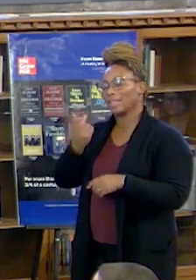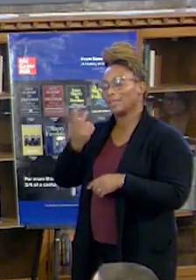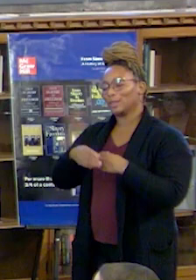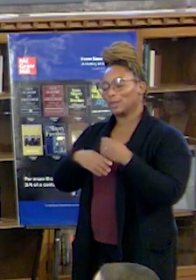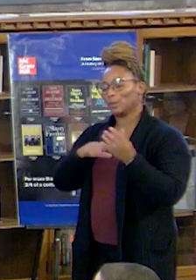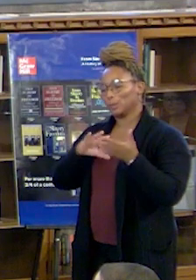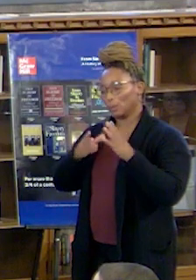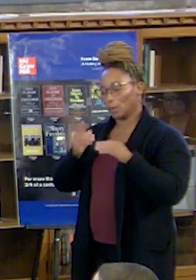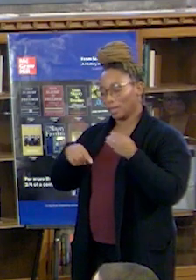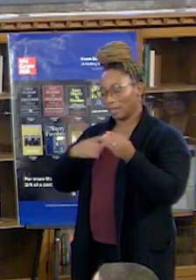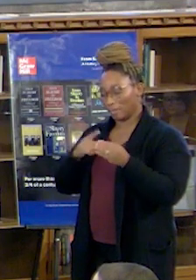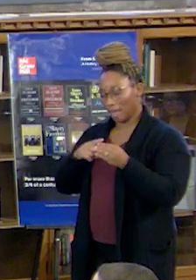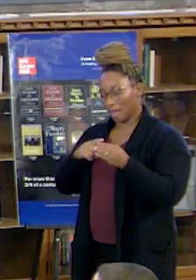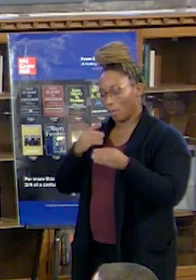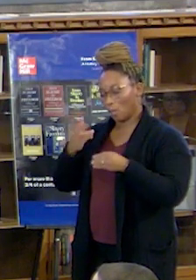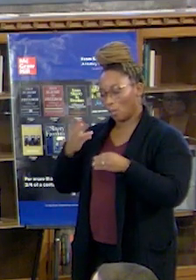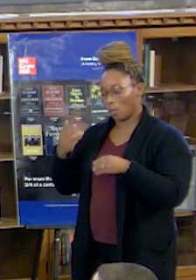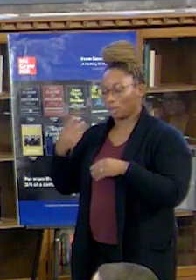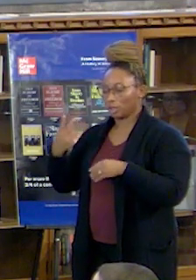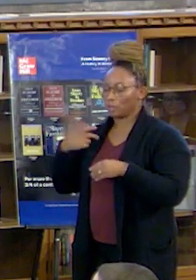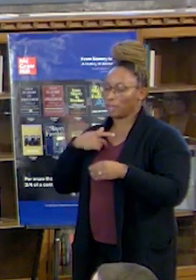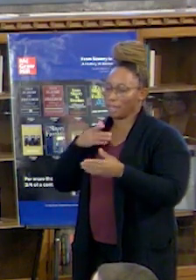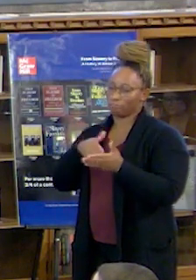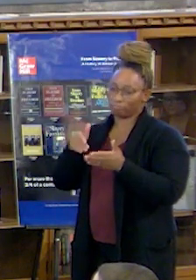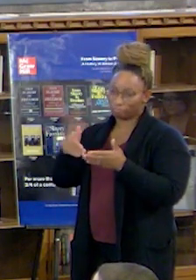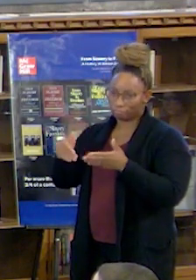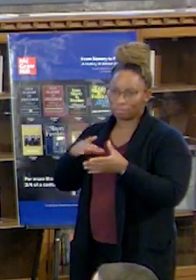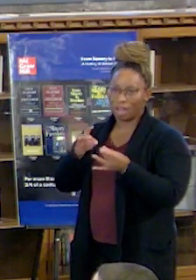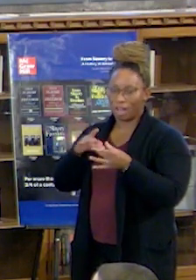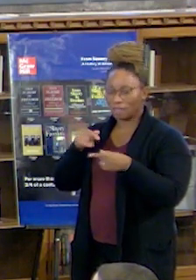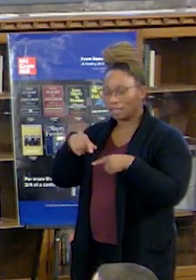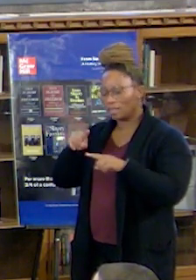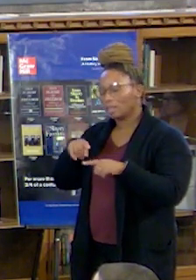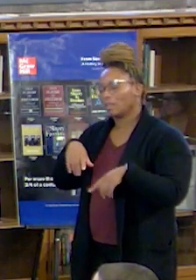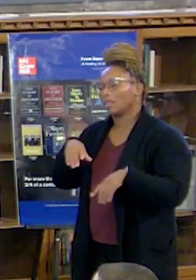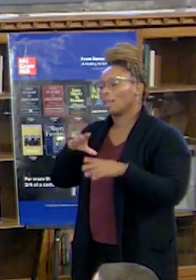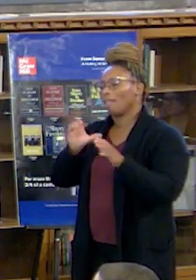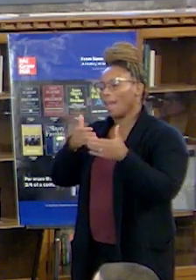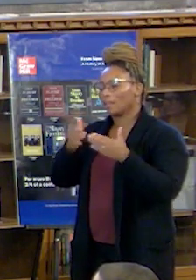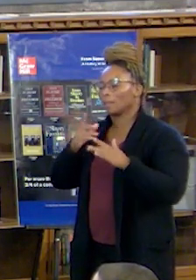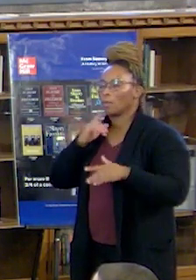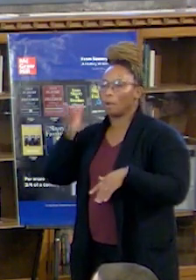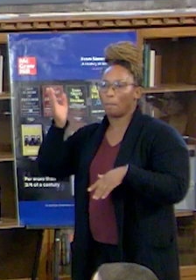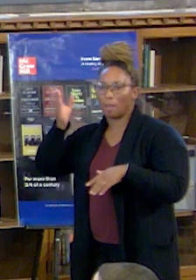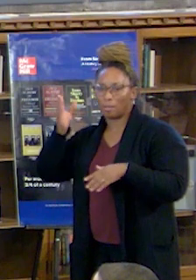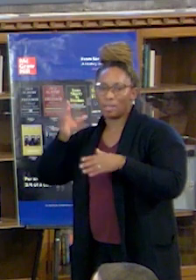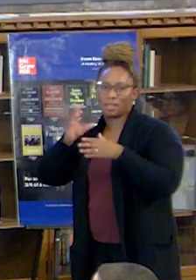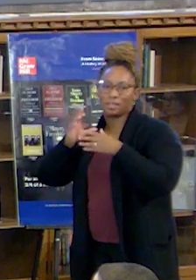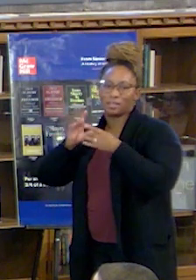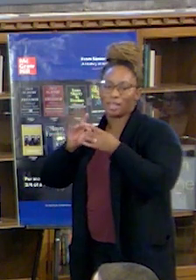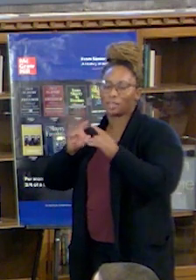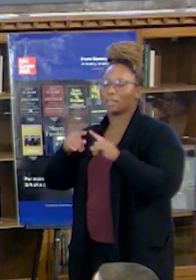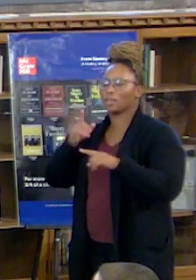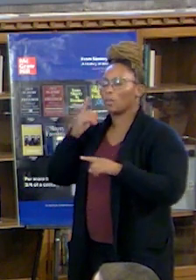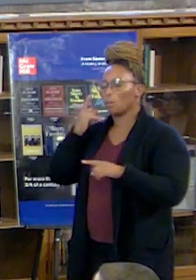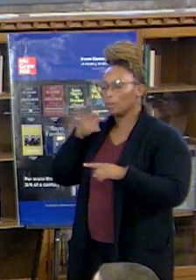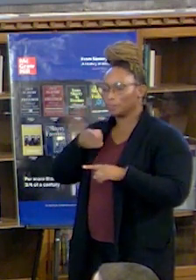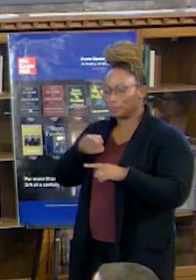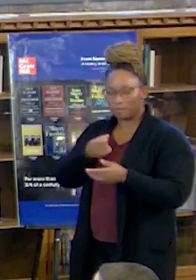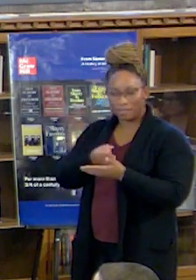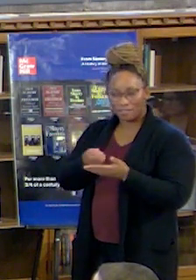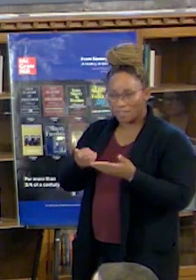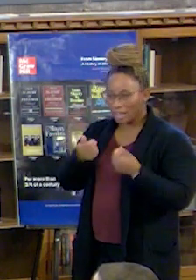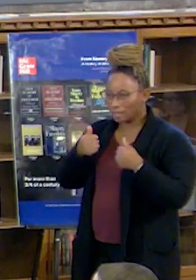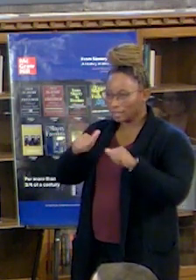World War II that I repeat often but I invoke in classrooms and in public lectures one is his account of his a failed